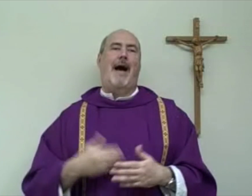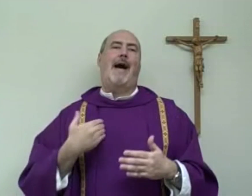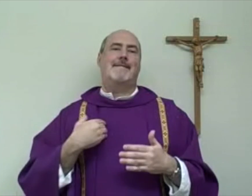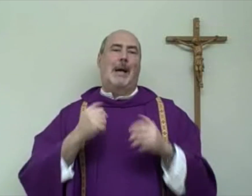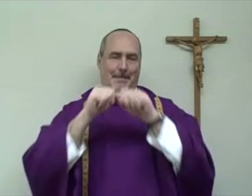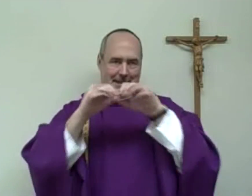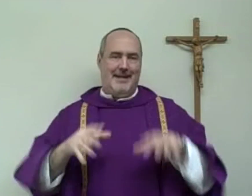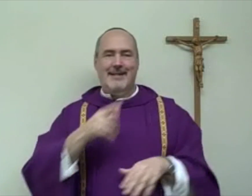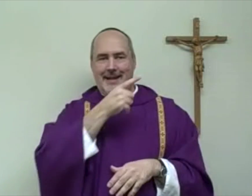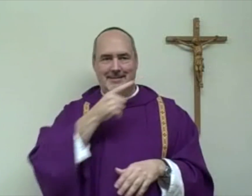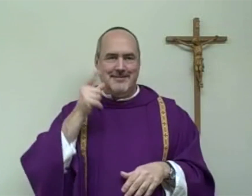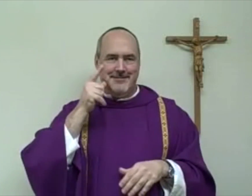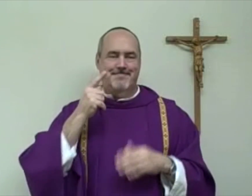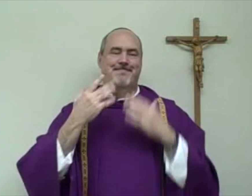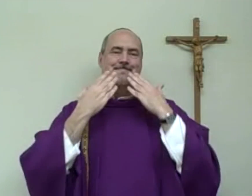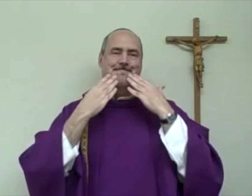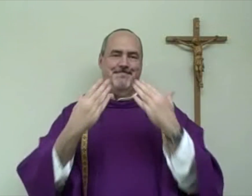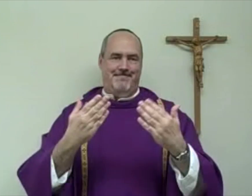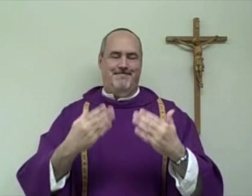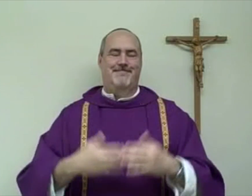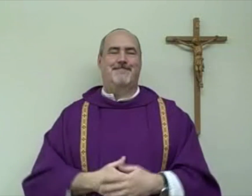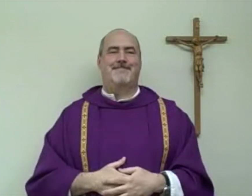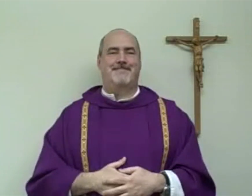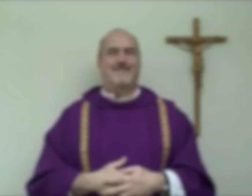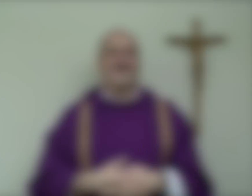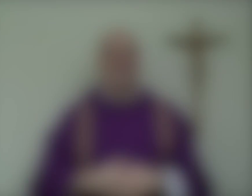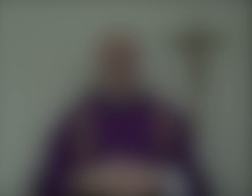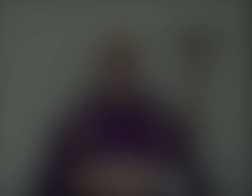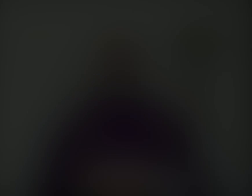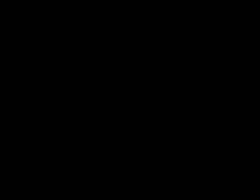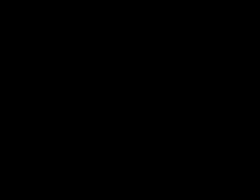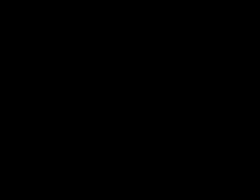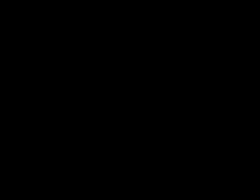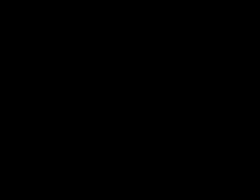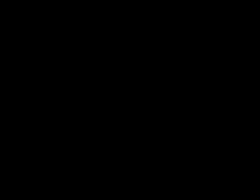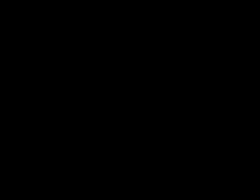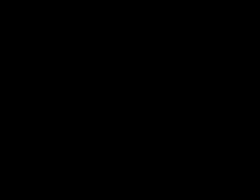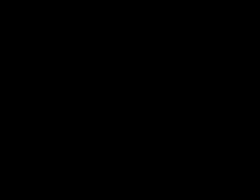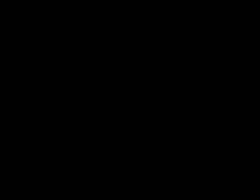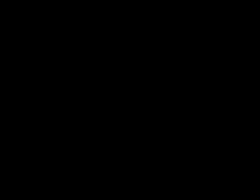resist temptation and be closer to God. Thank you, and God bless you.